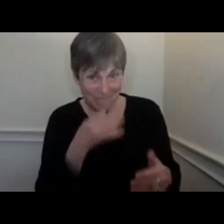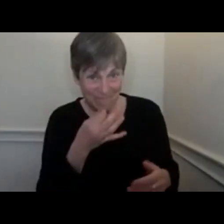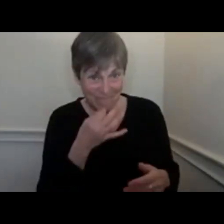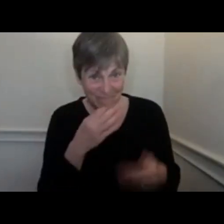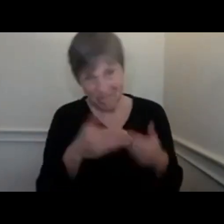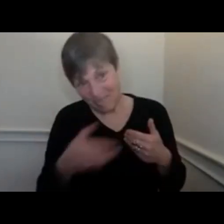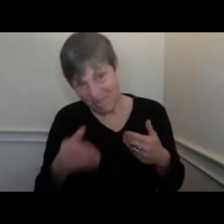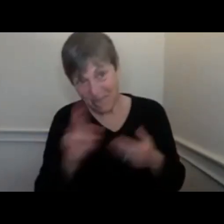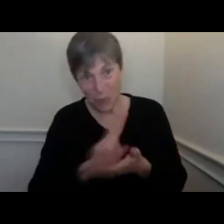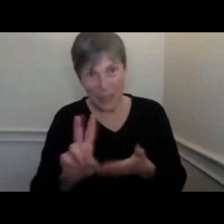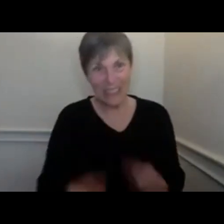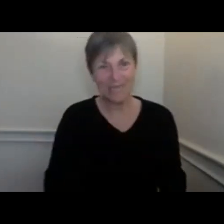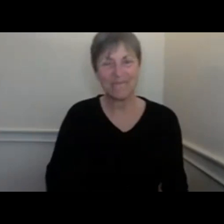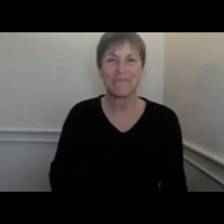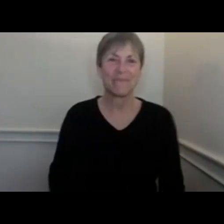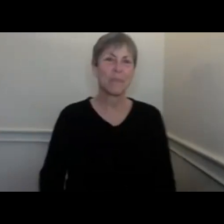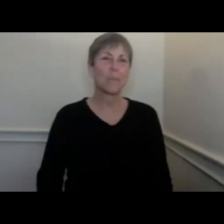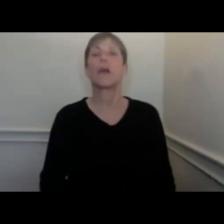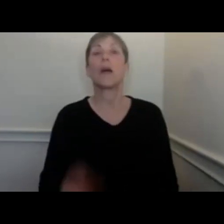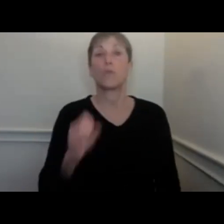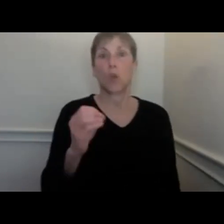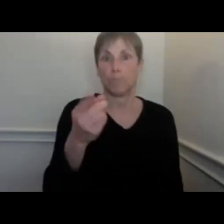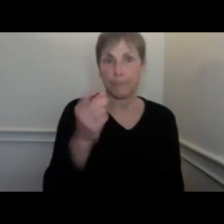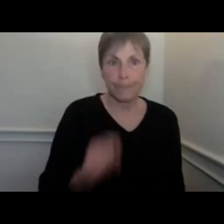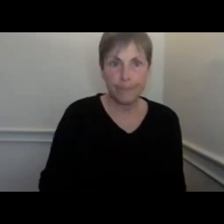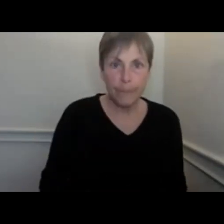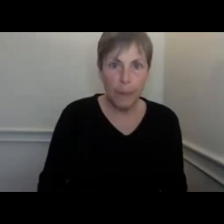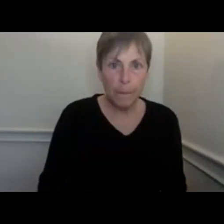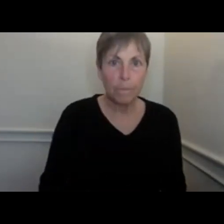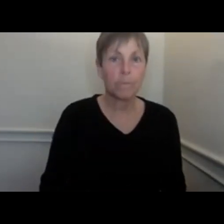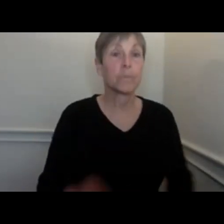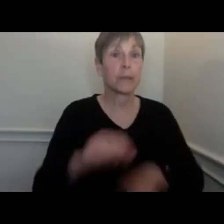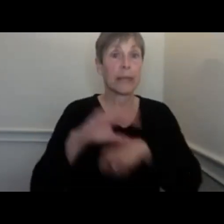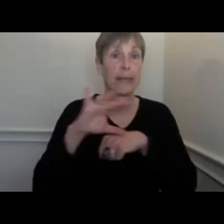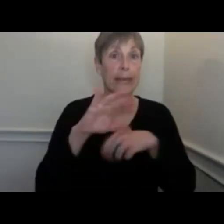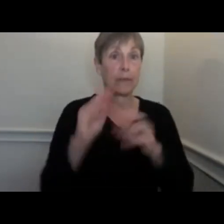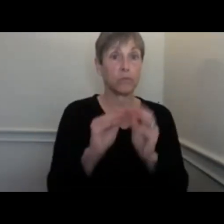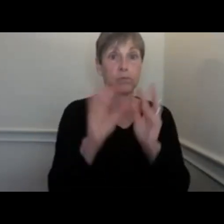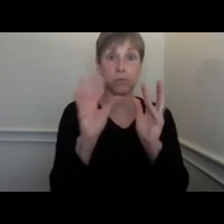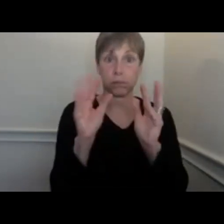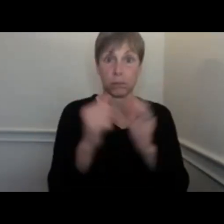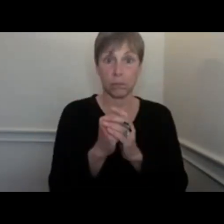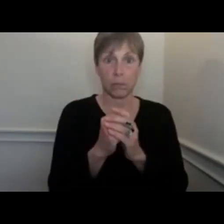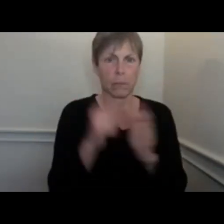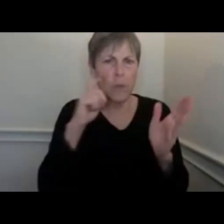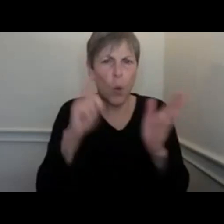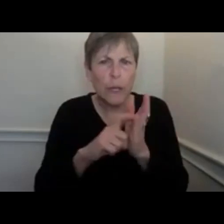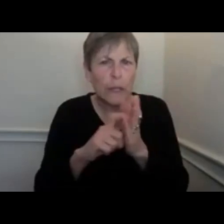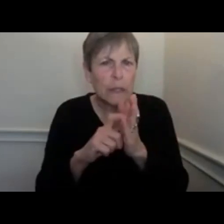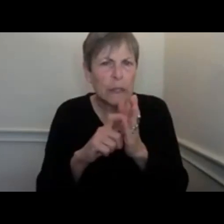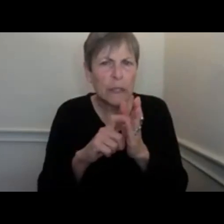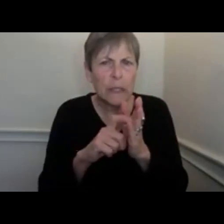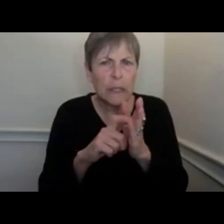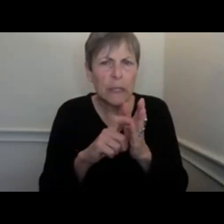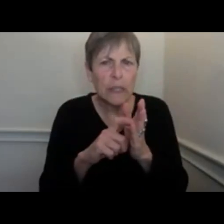next couple of weeks. So we have our leaves coming up here, but then take a look in the middle.